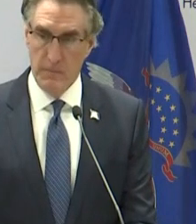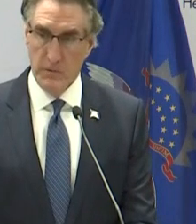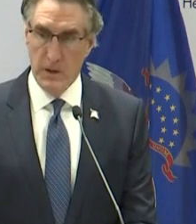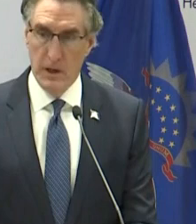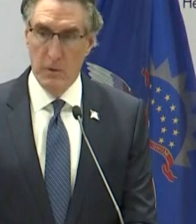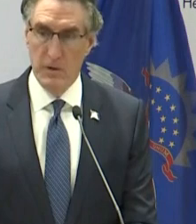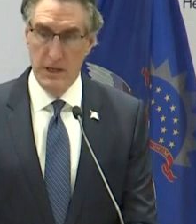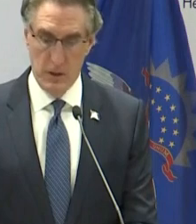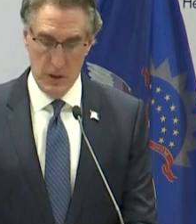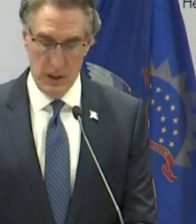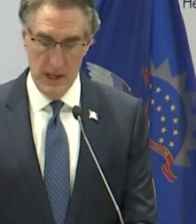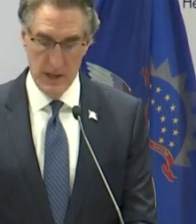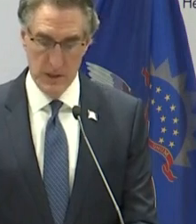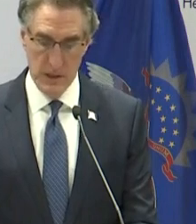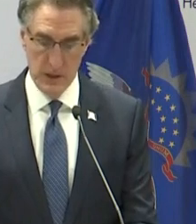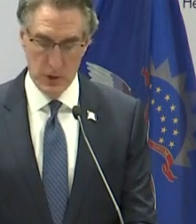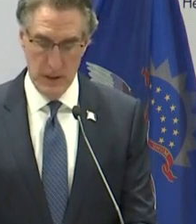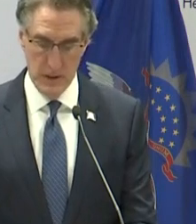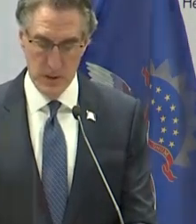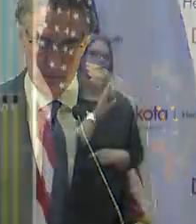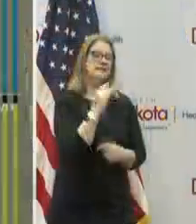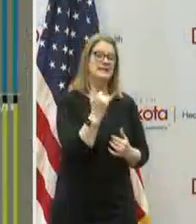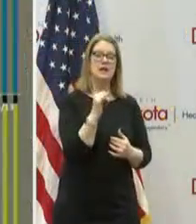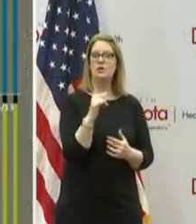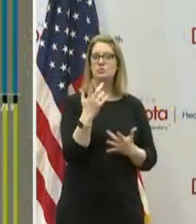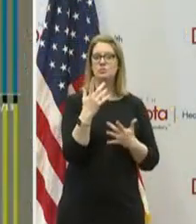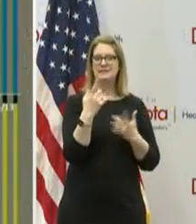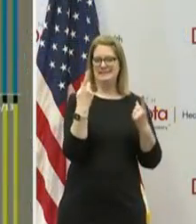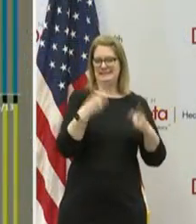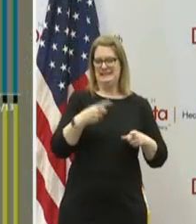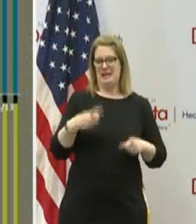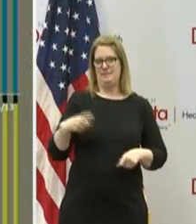minute. When we take a look at case trends,